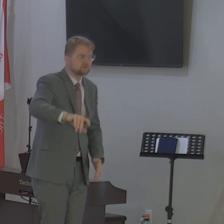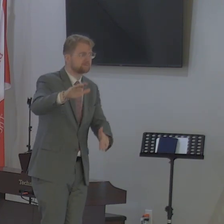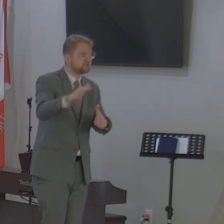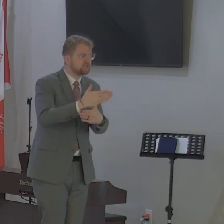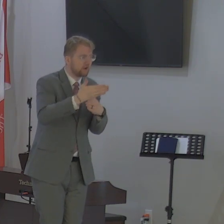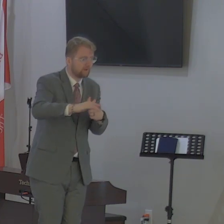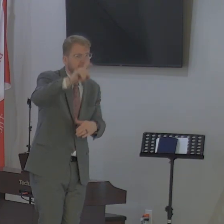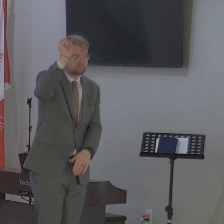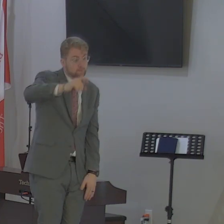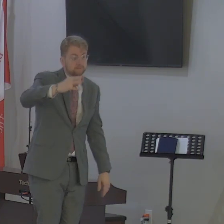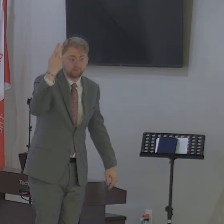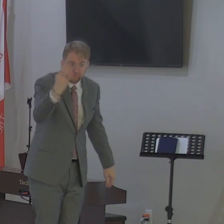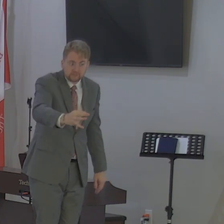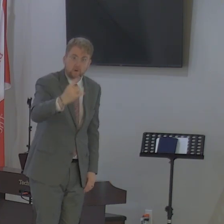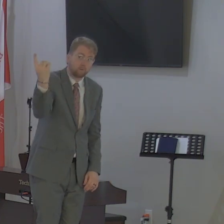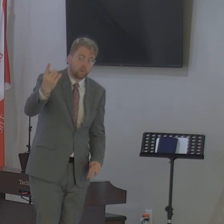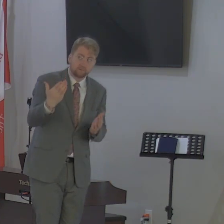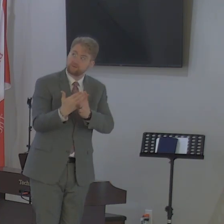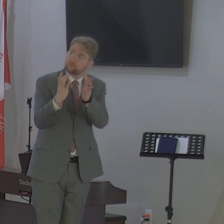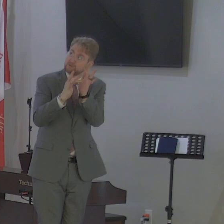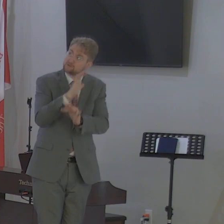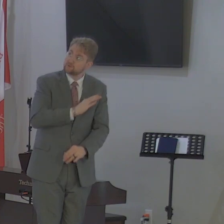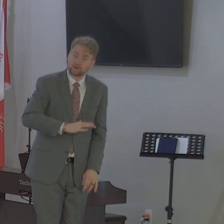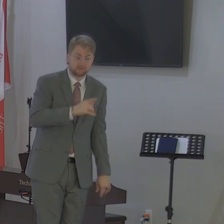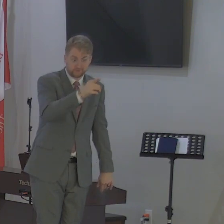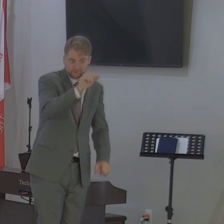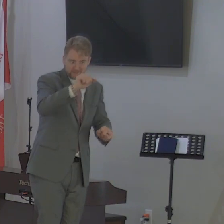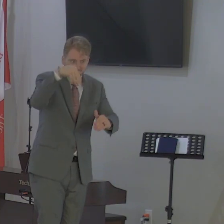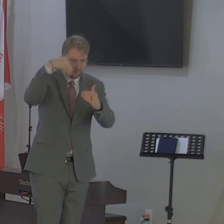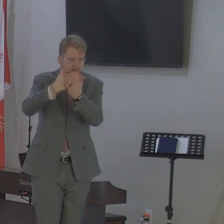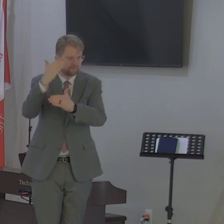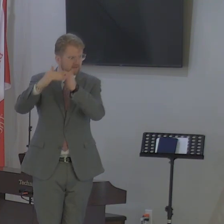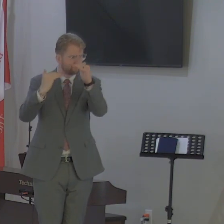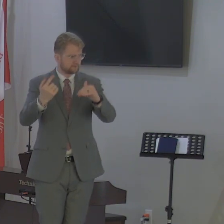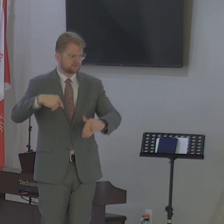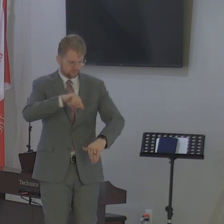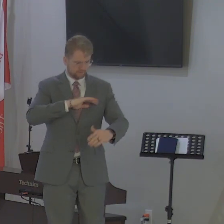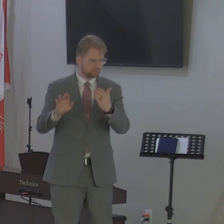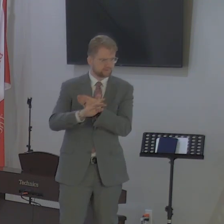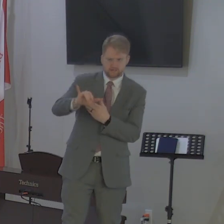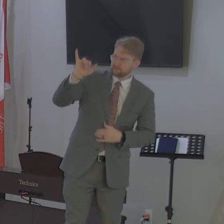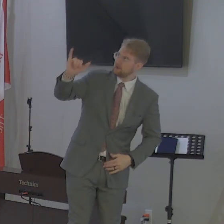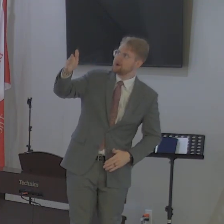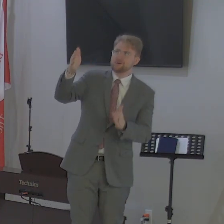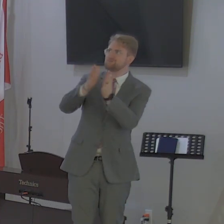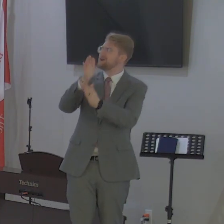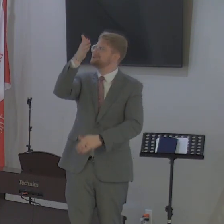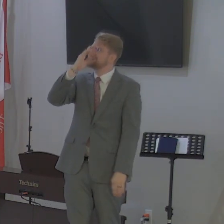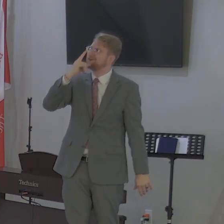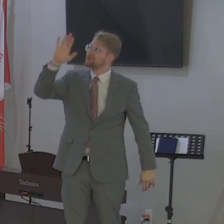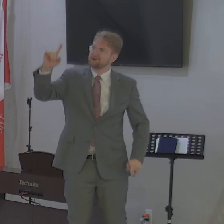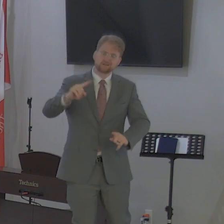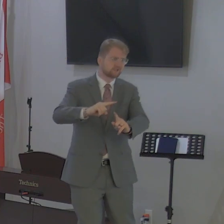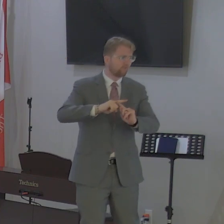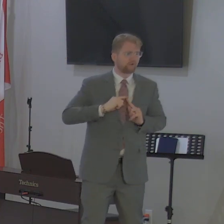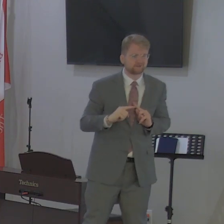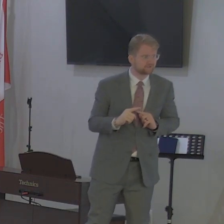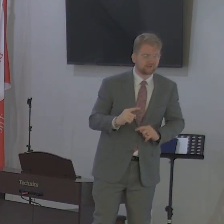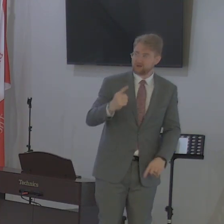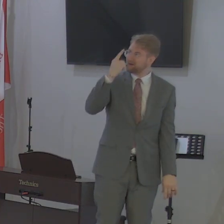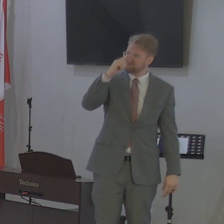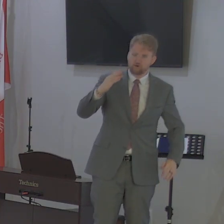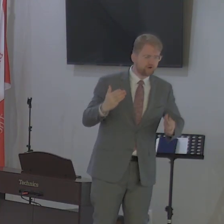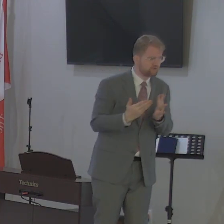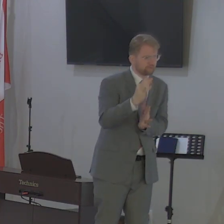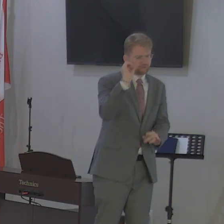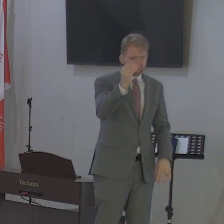it's only by Jesus Christ that you can get to heaven. So what do? We defend that. Praise God for that salvation by Jesus Christ. For by grace